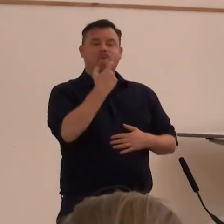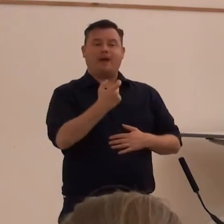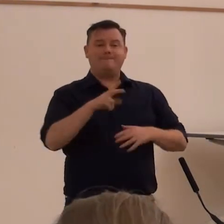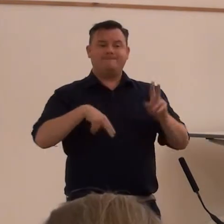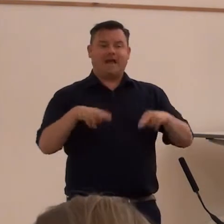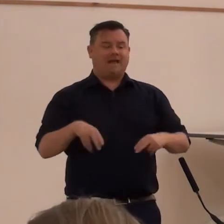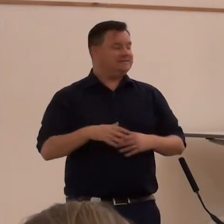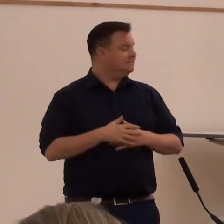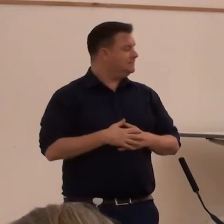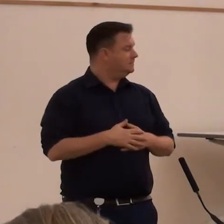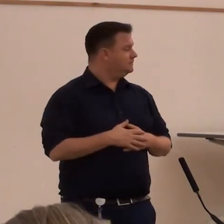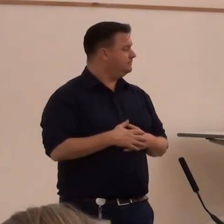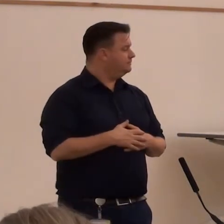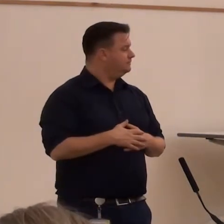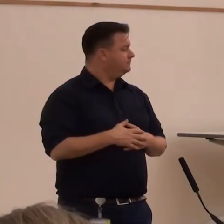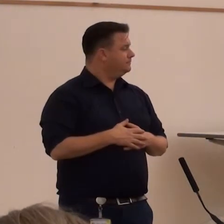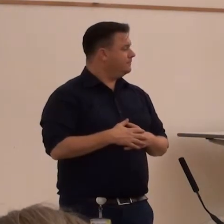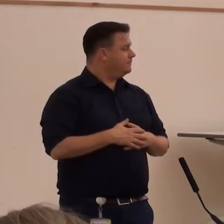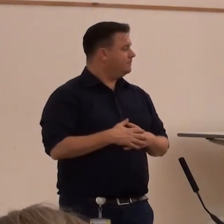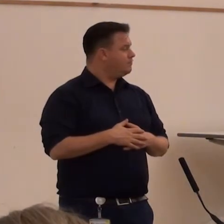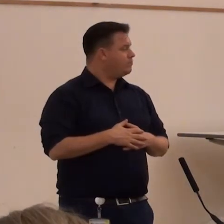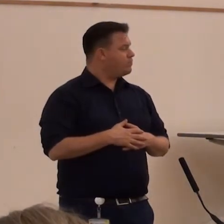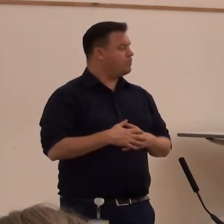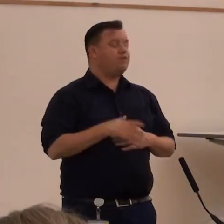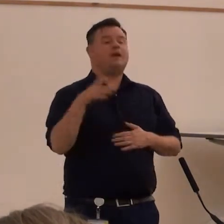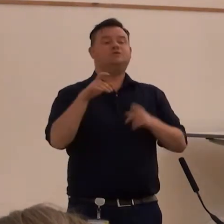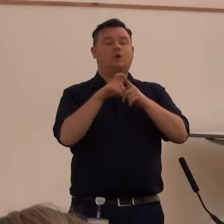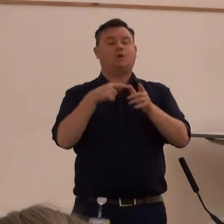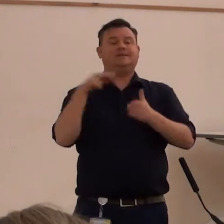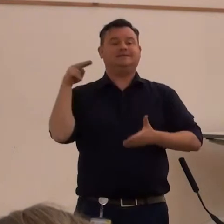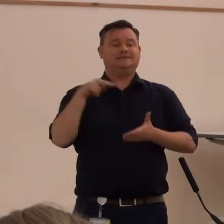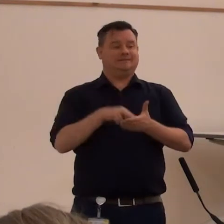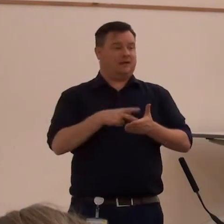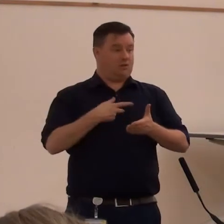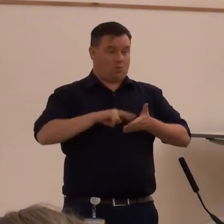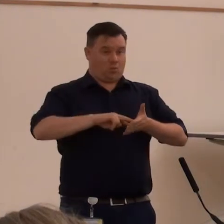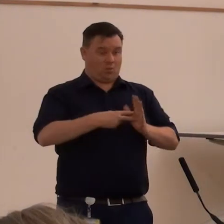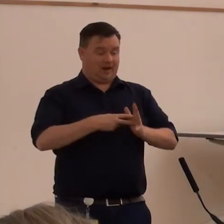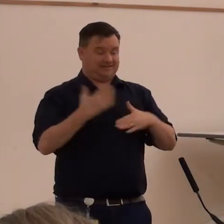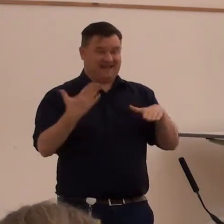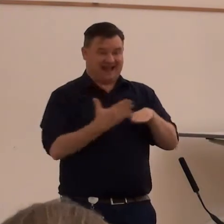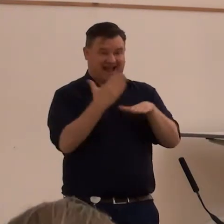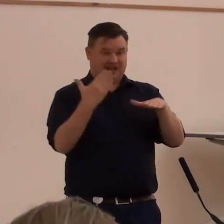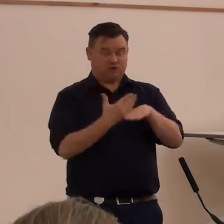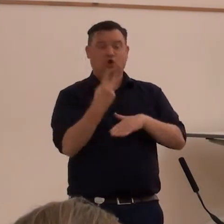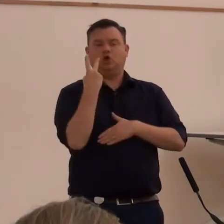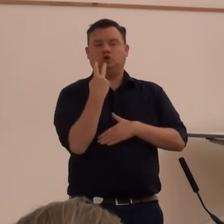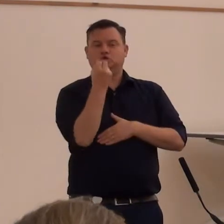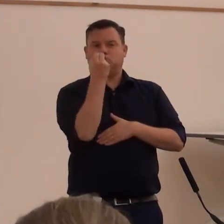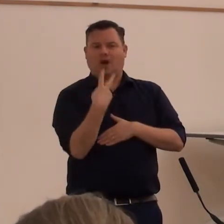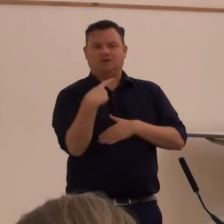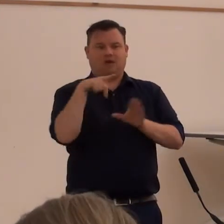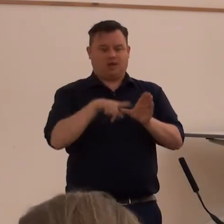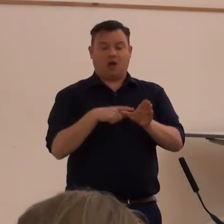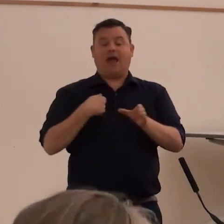And we produced this t-shirt when Dan used to have organised actions at least two a year, but also